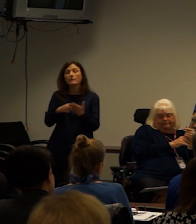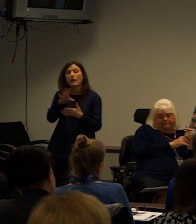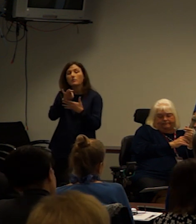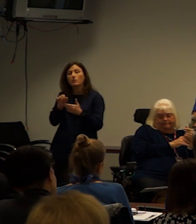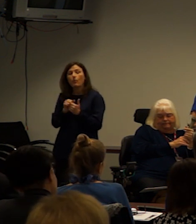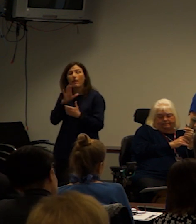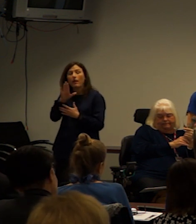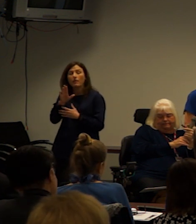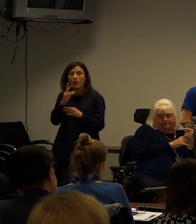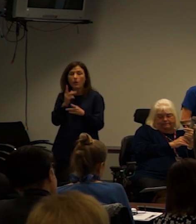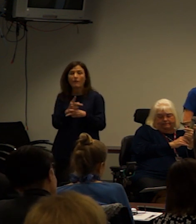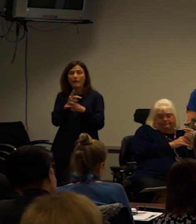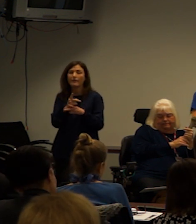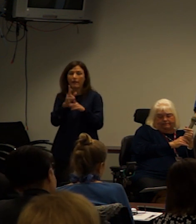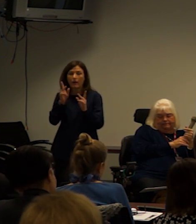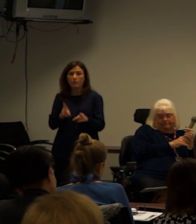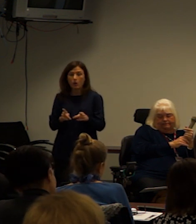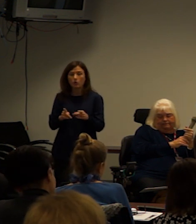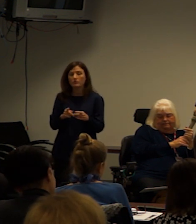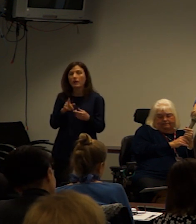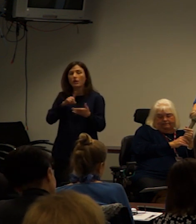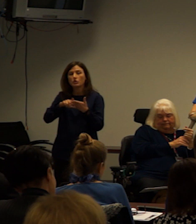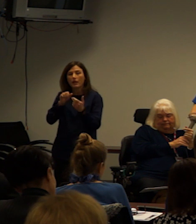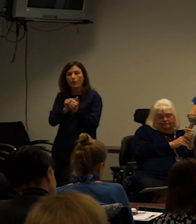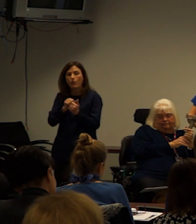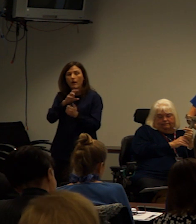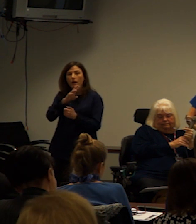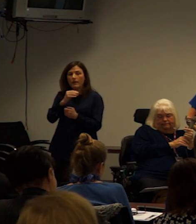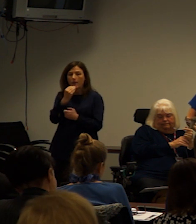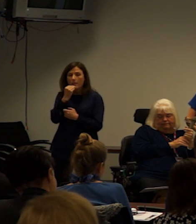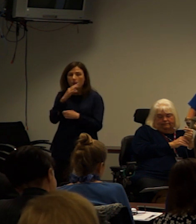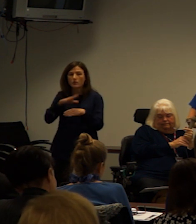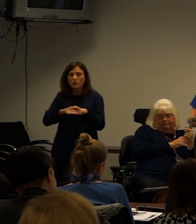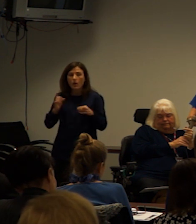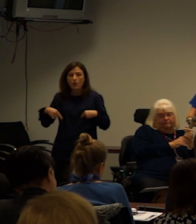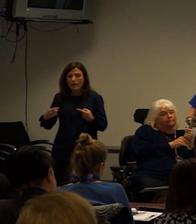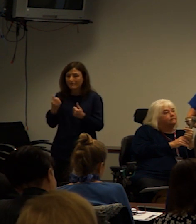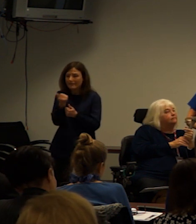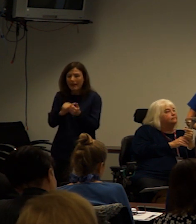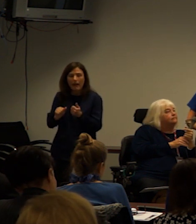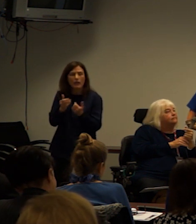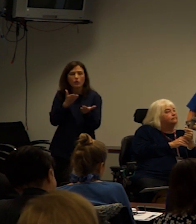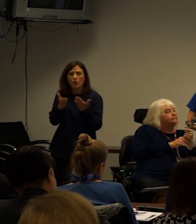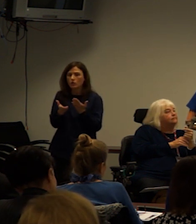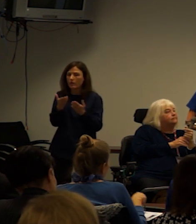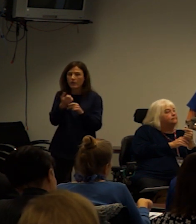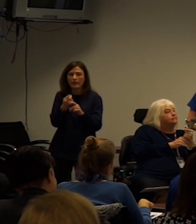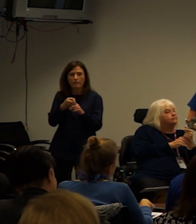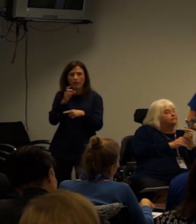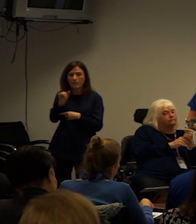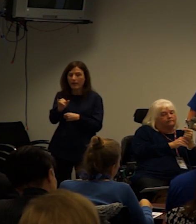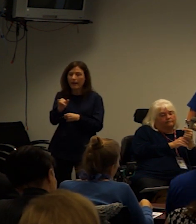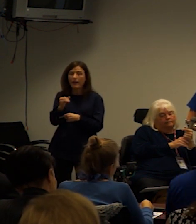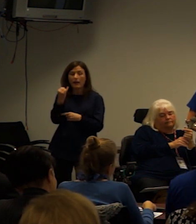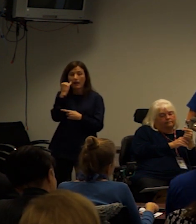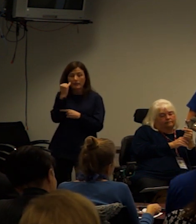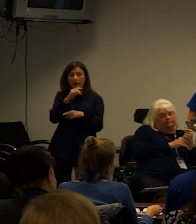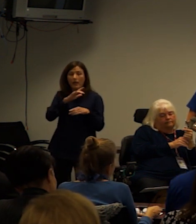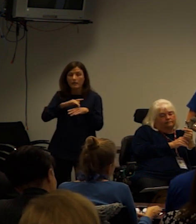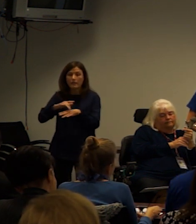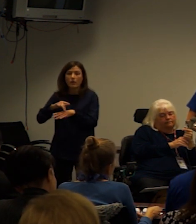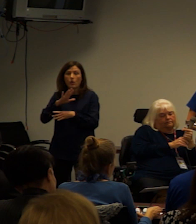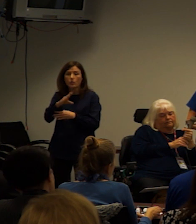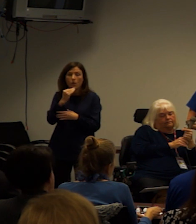caregiver and check with Meals on Wheels or any other service you might get out there. If you're getting Meals on Wheels and they come to your house 5 days a week